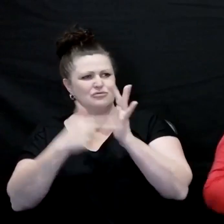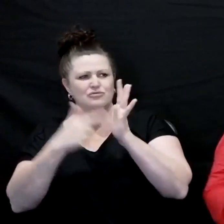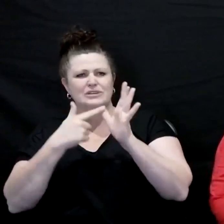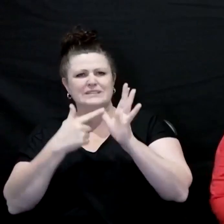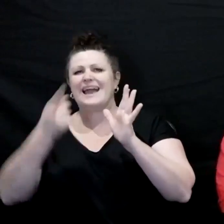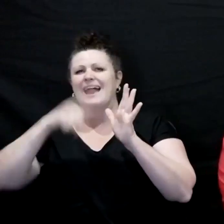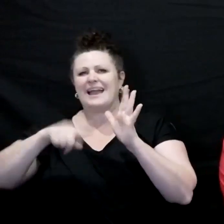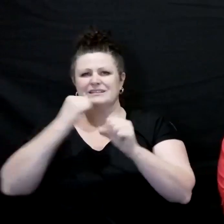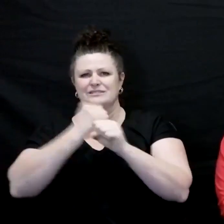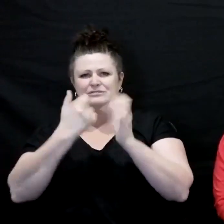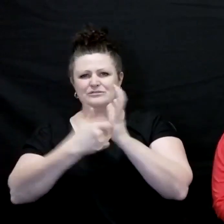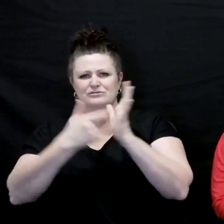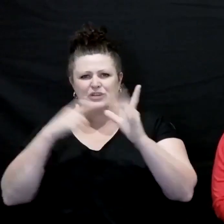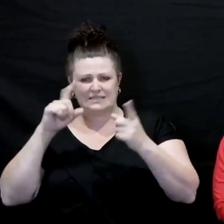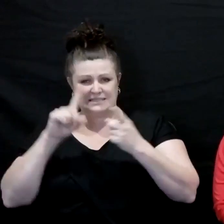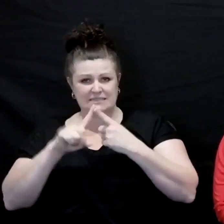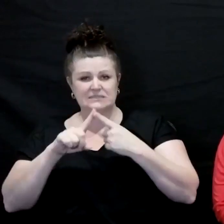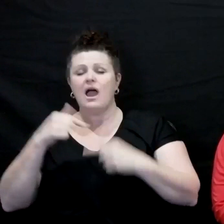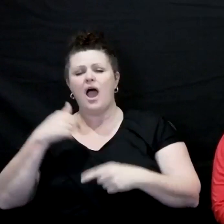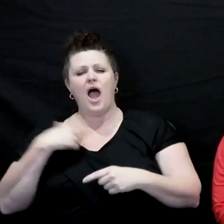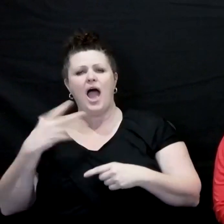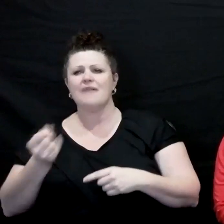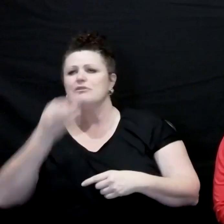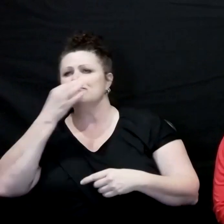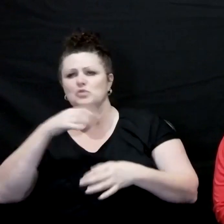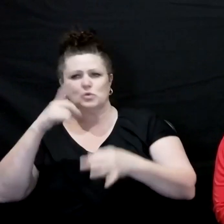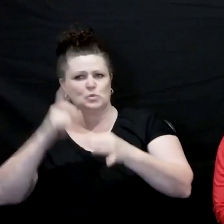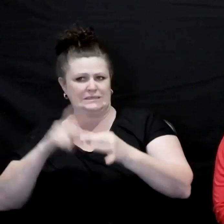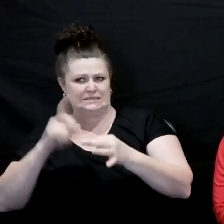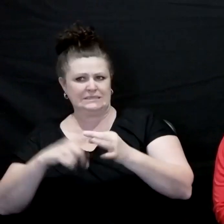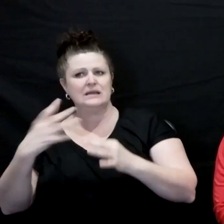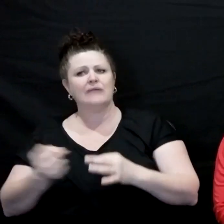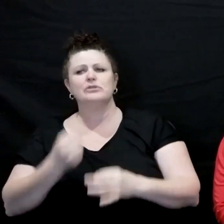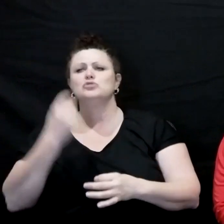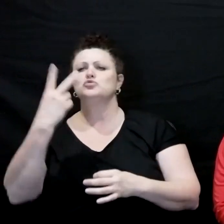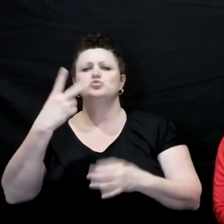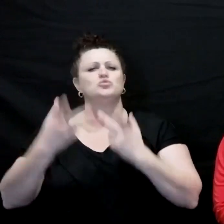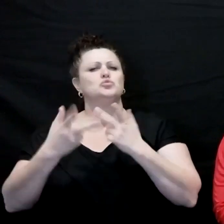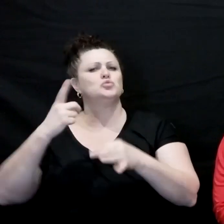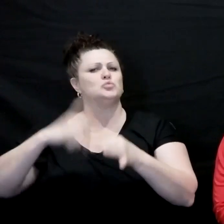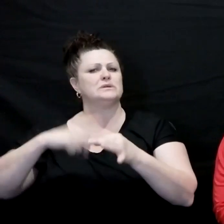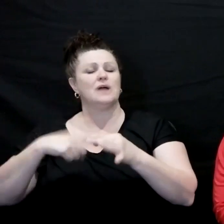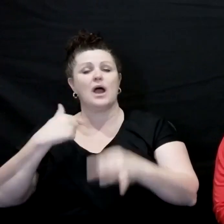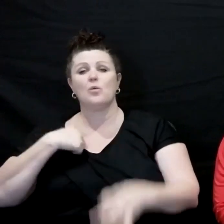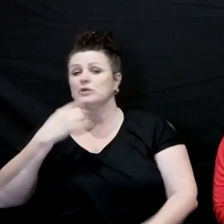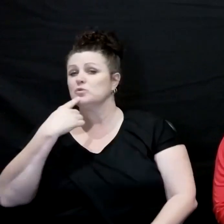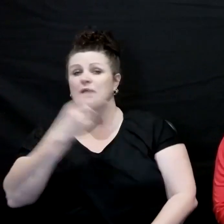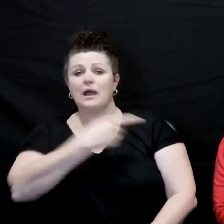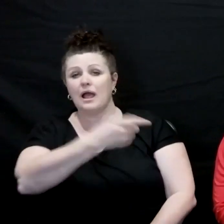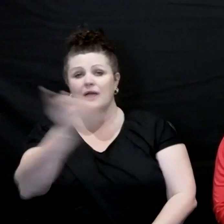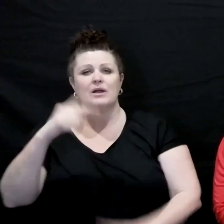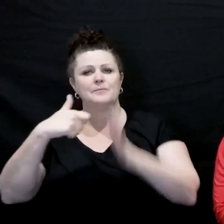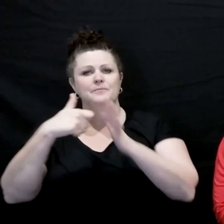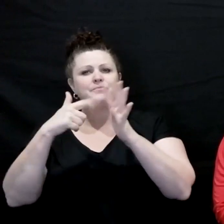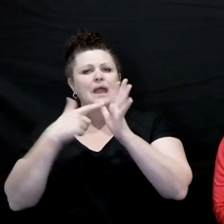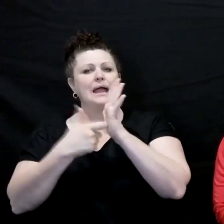Grace. We do have a few questions, so there's 2 at least, and I just wanted to let everybody know that Cara is